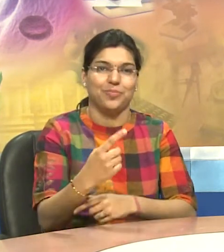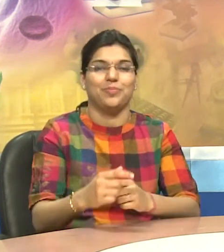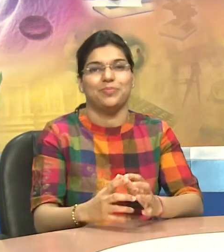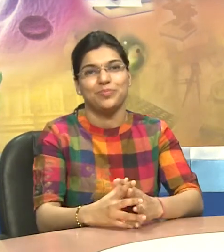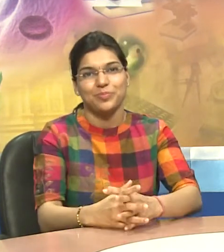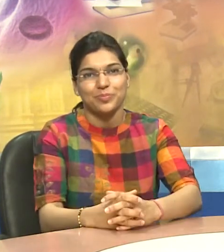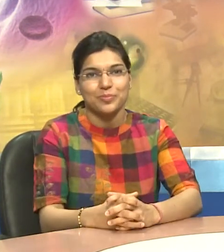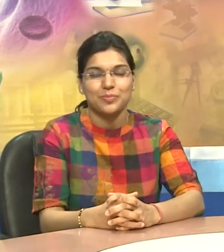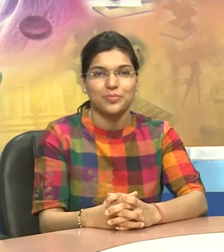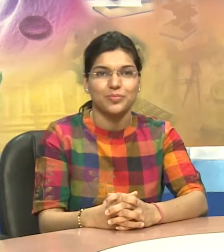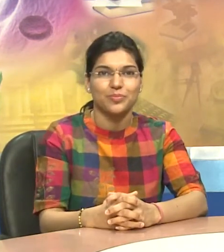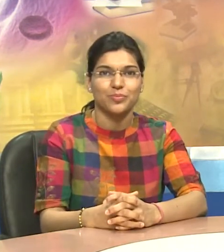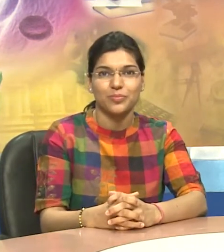both of them together.